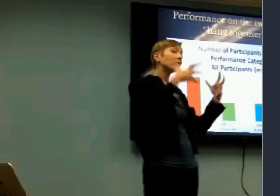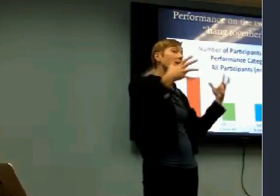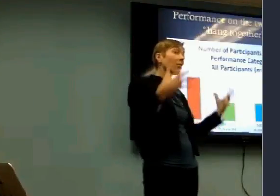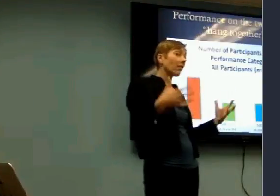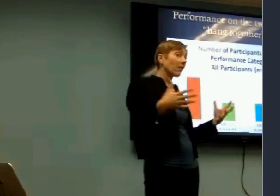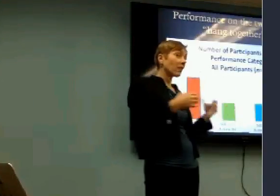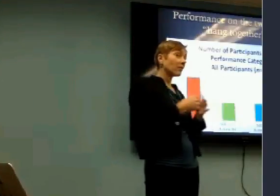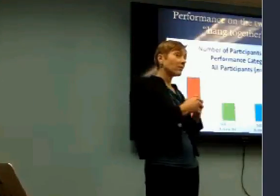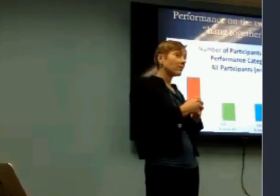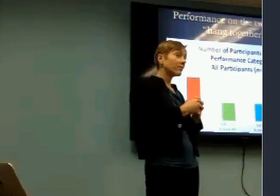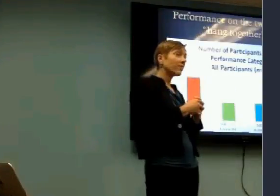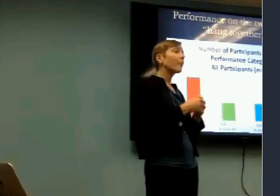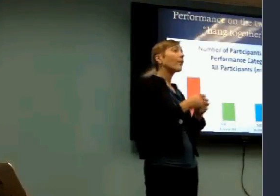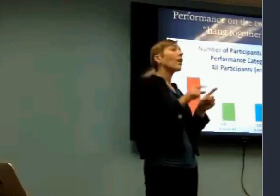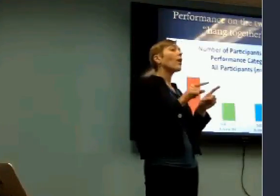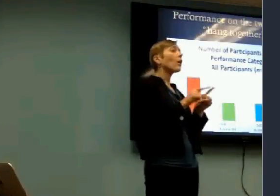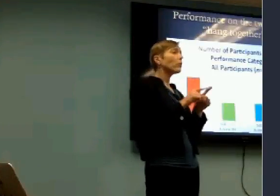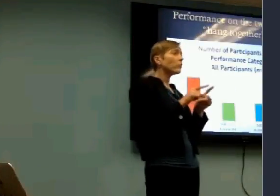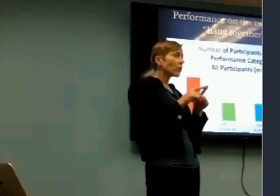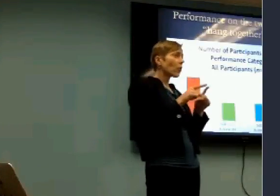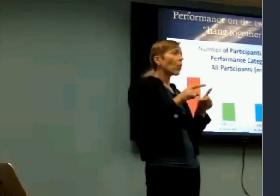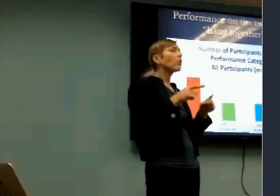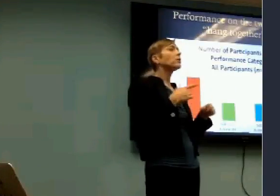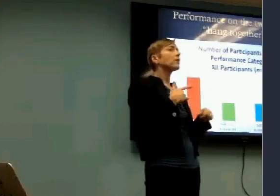And who use the x-axis a